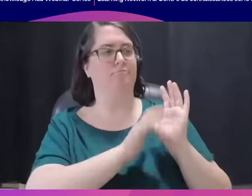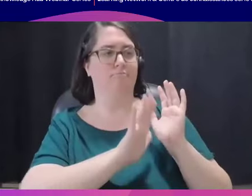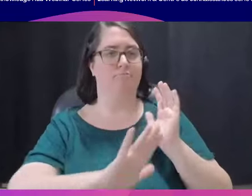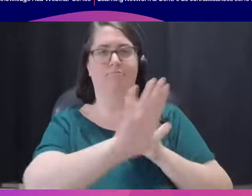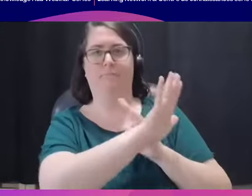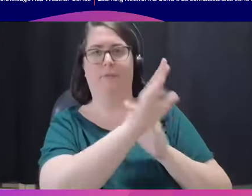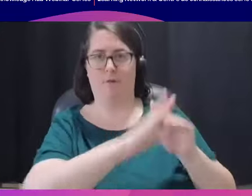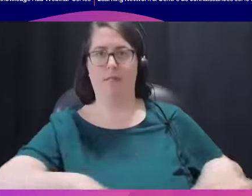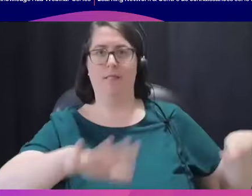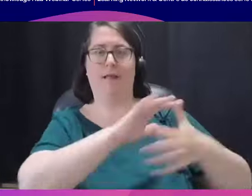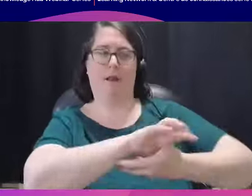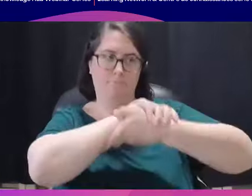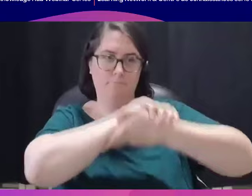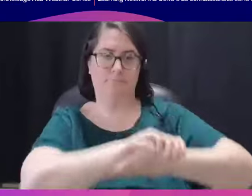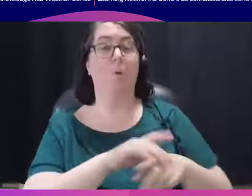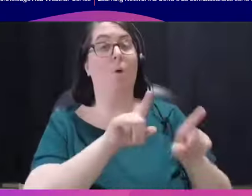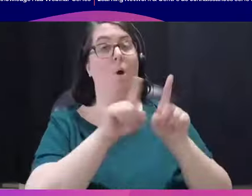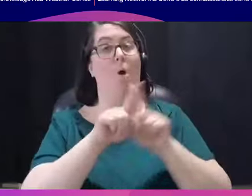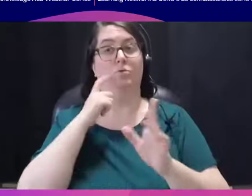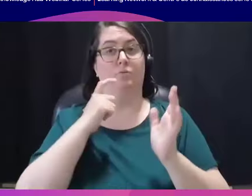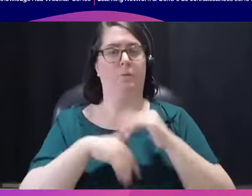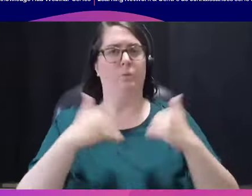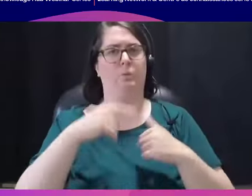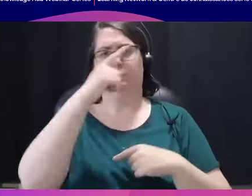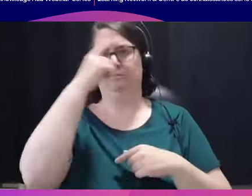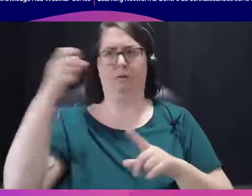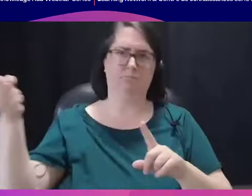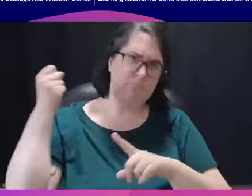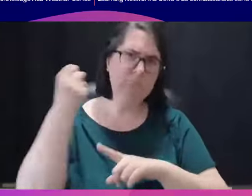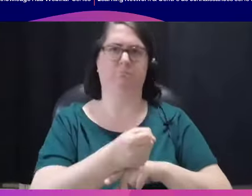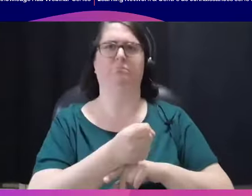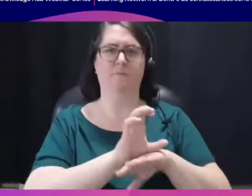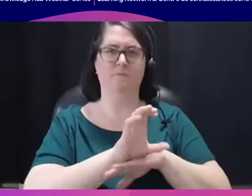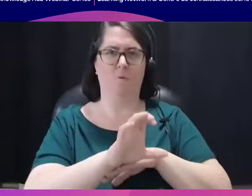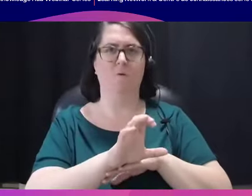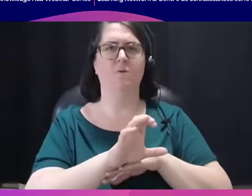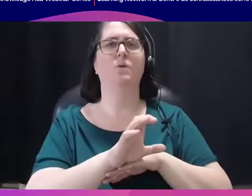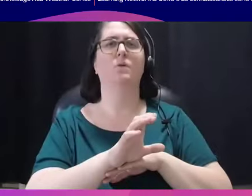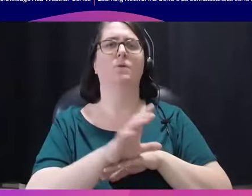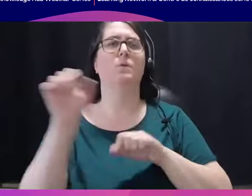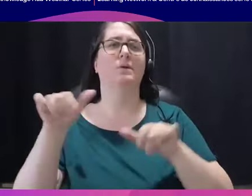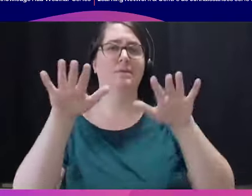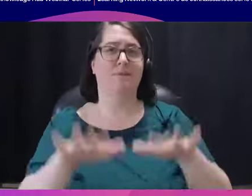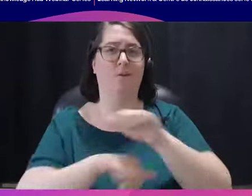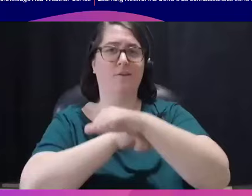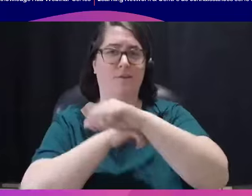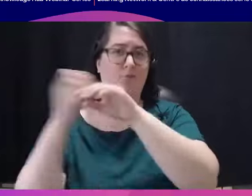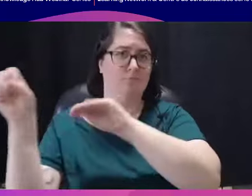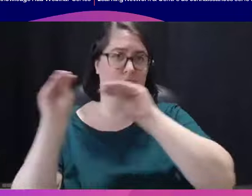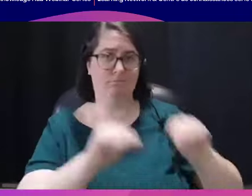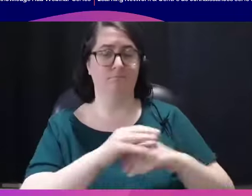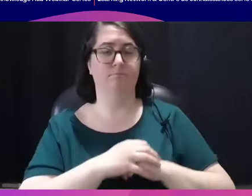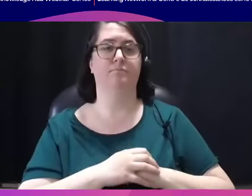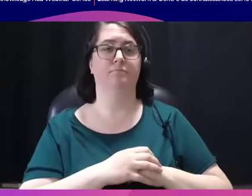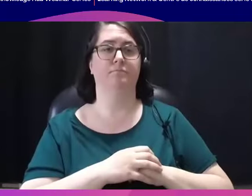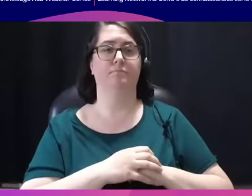We also recognize that many Black people were violently displaced to Canada through settler colonialism and slavery. We will